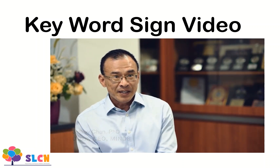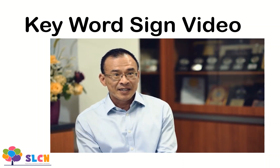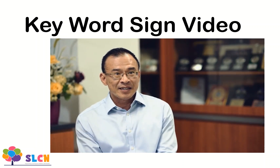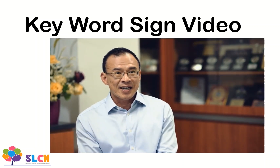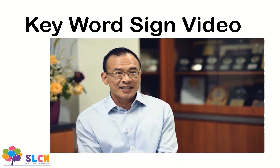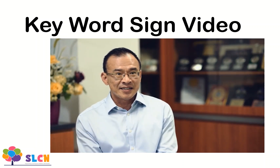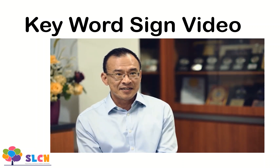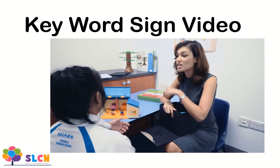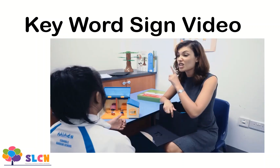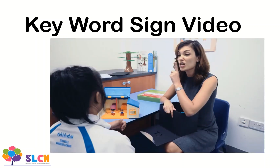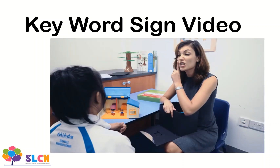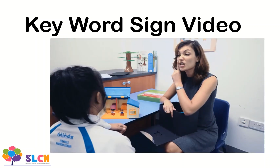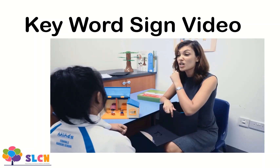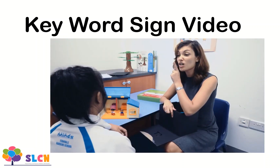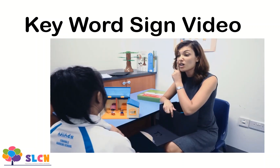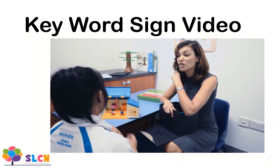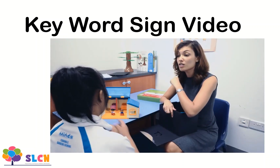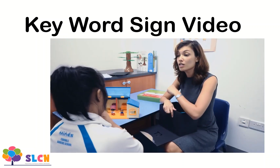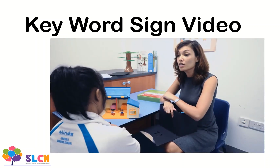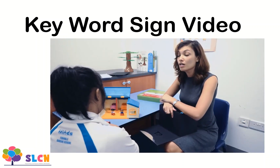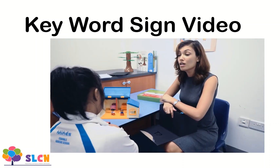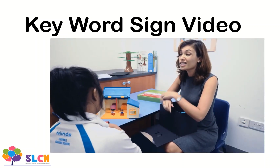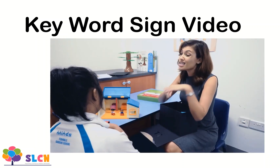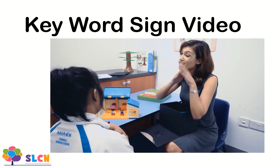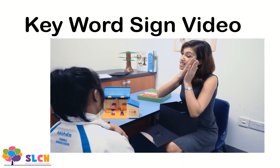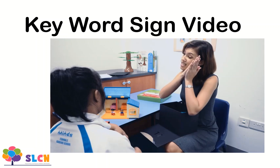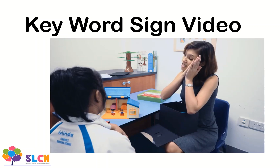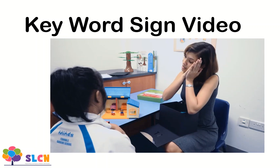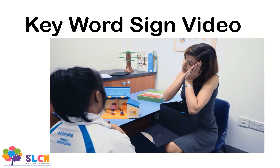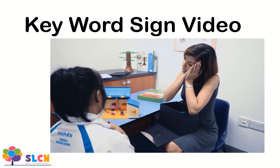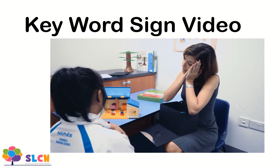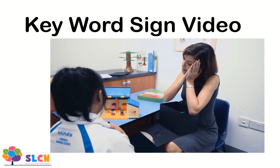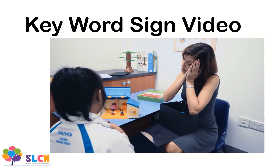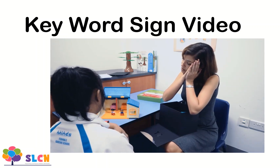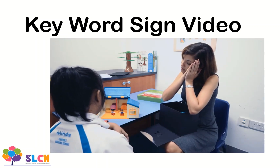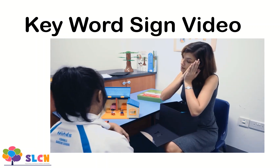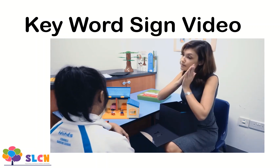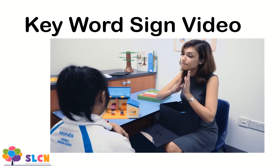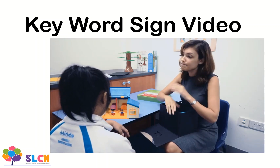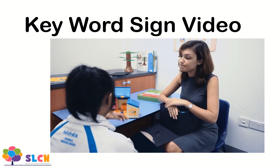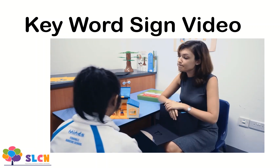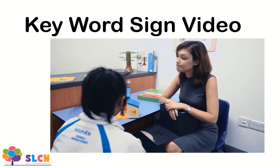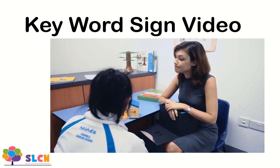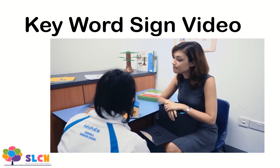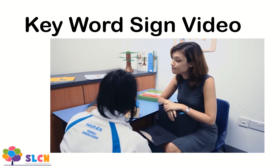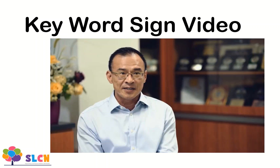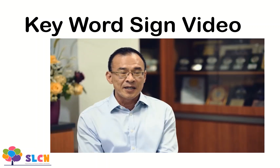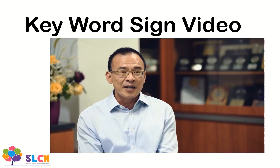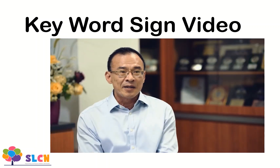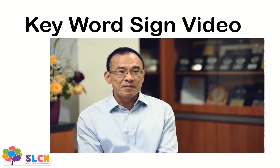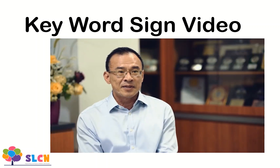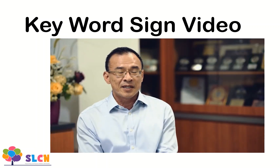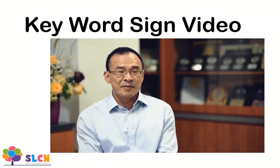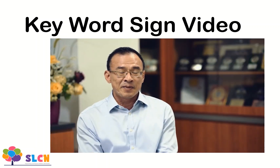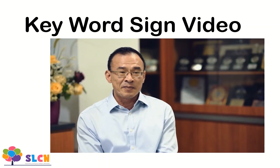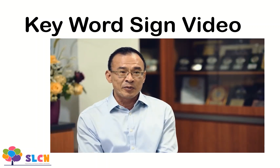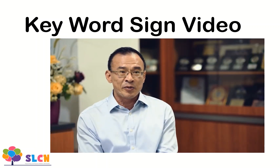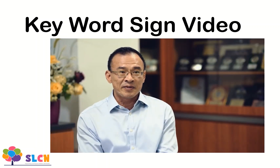the 1970s. Keyword signing is developed for people with multiple and severe disabilities, in particular people with a